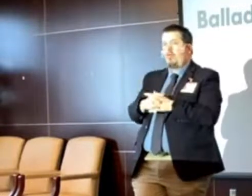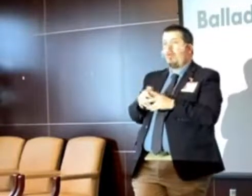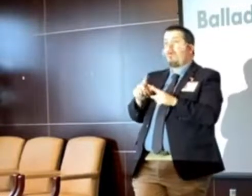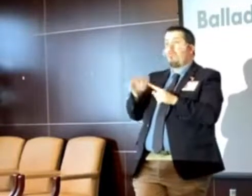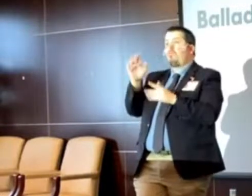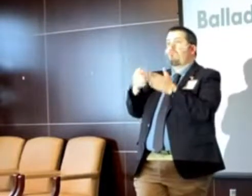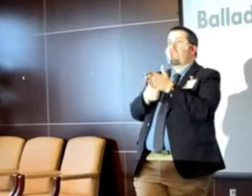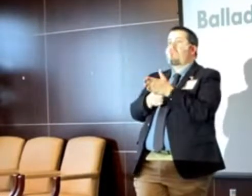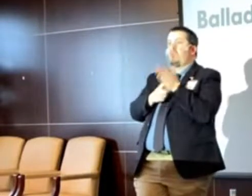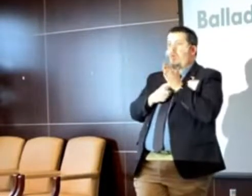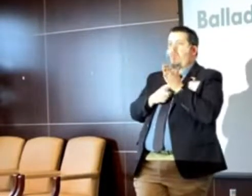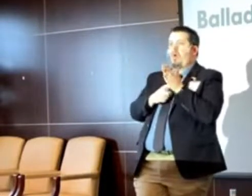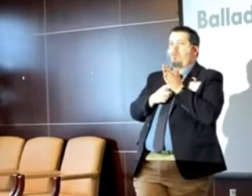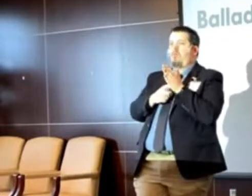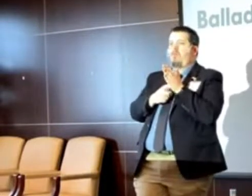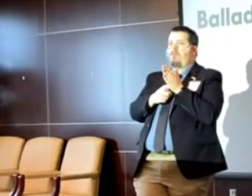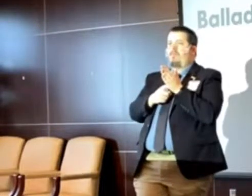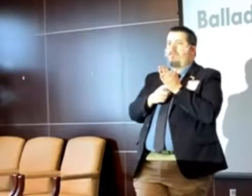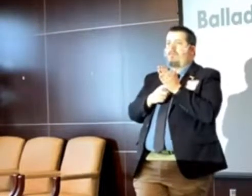be required to,